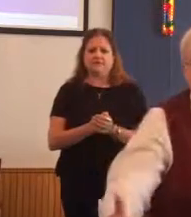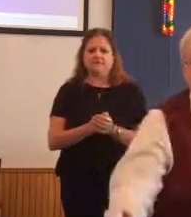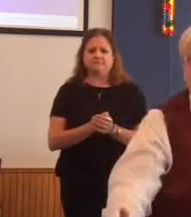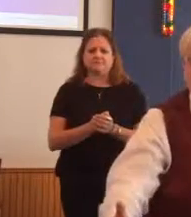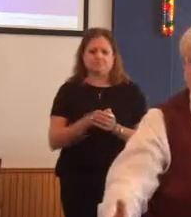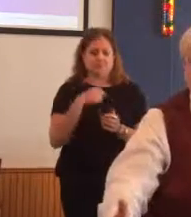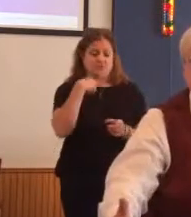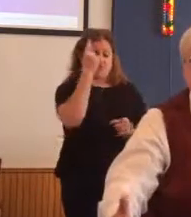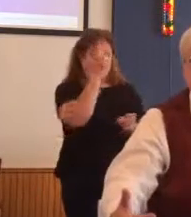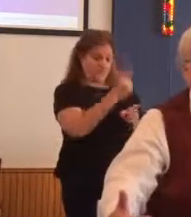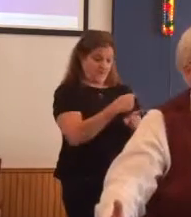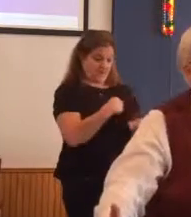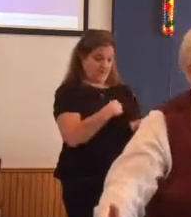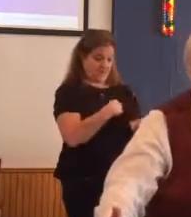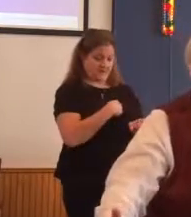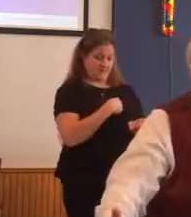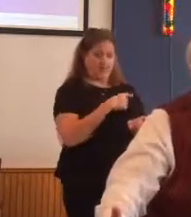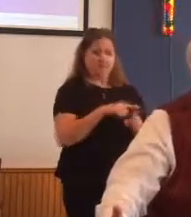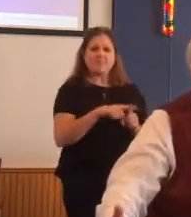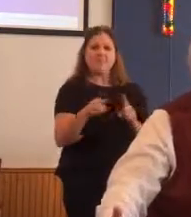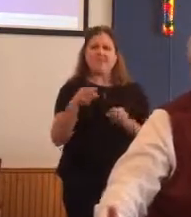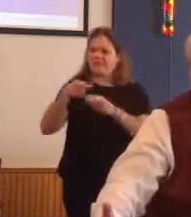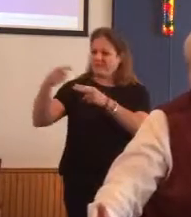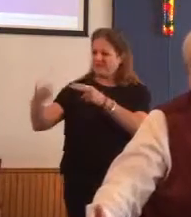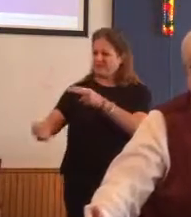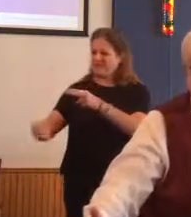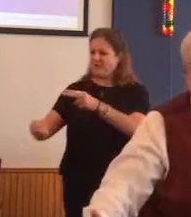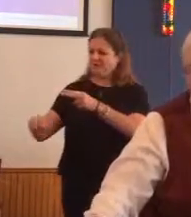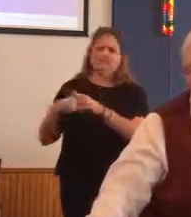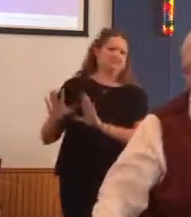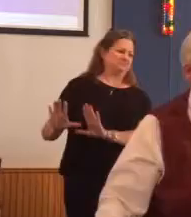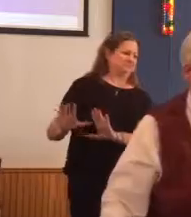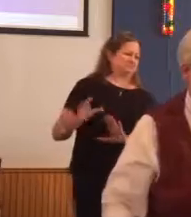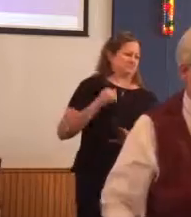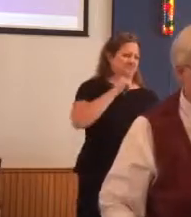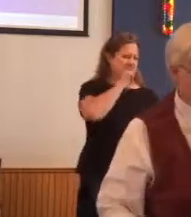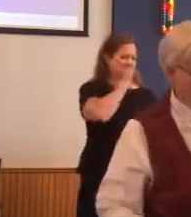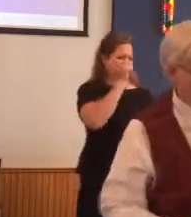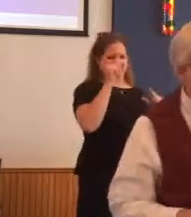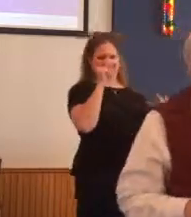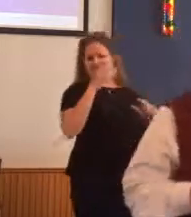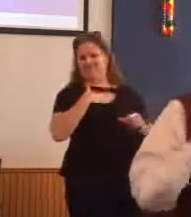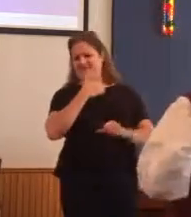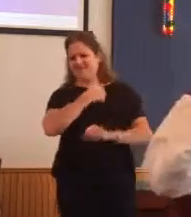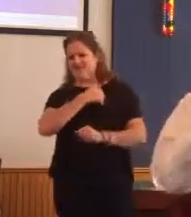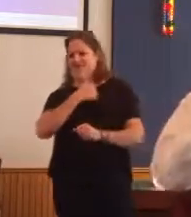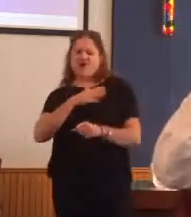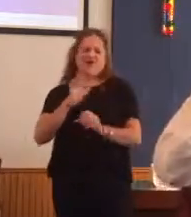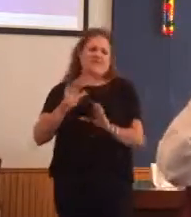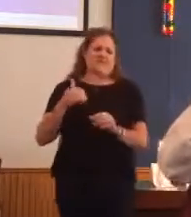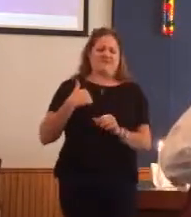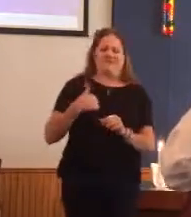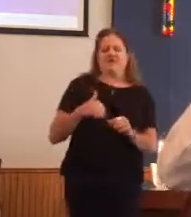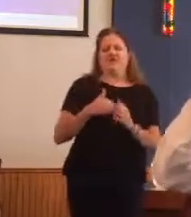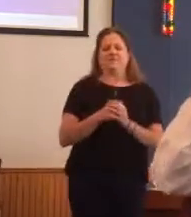the result is not our fault. It's not our problem. You know,